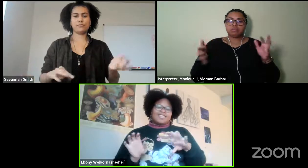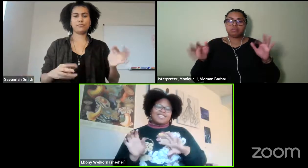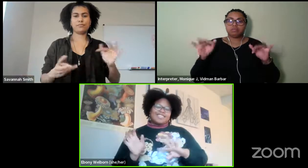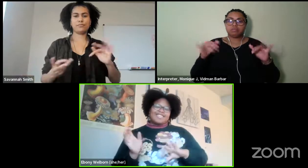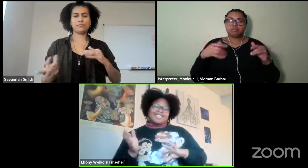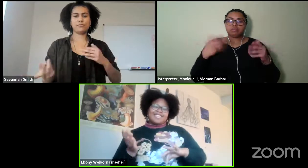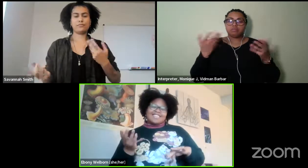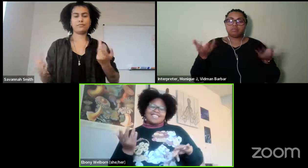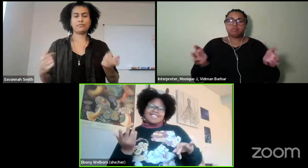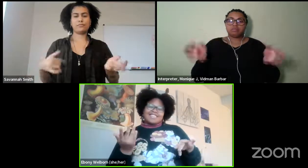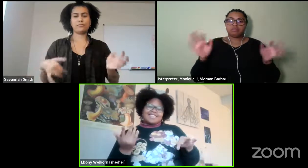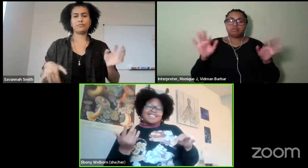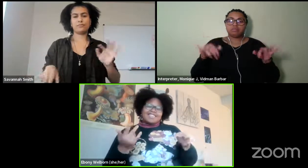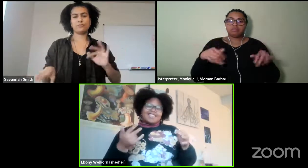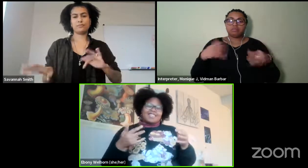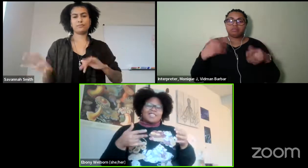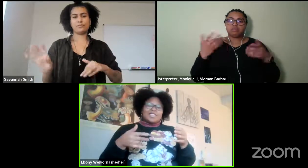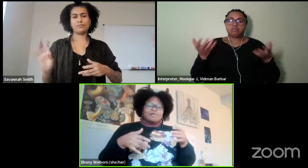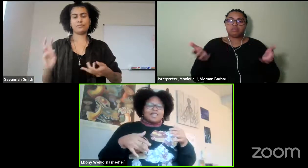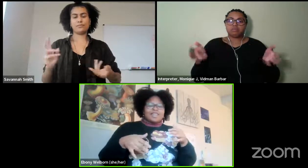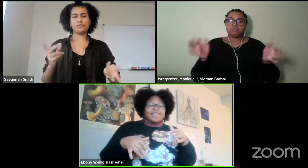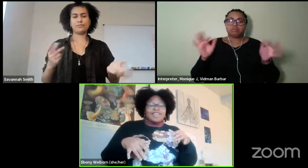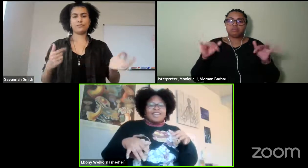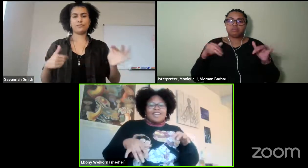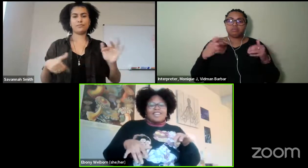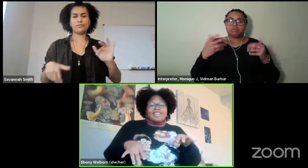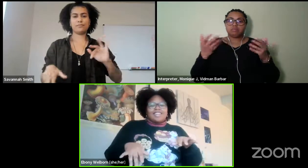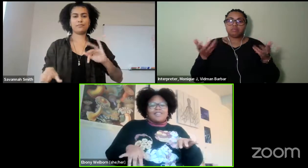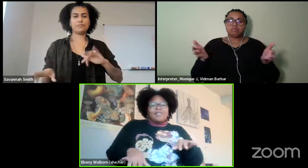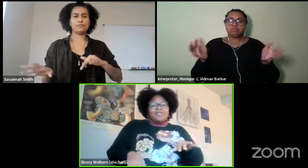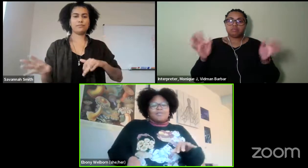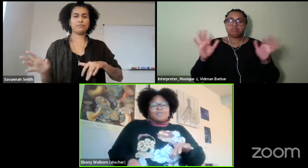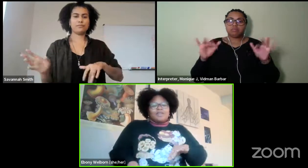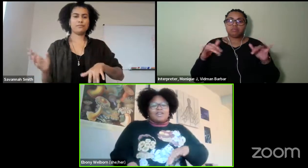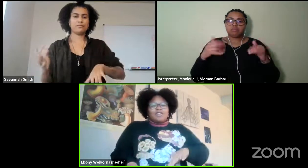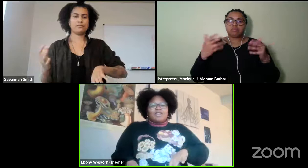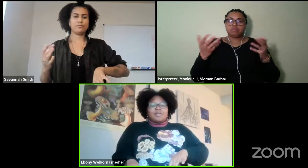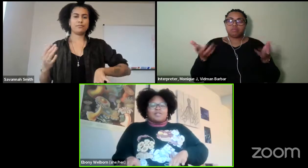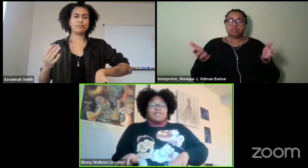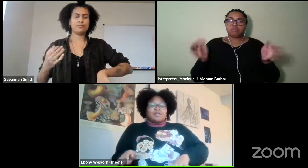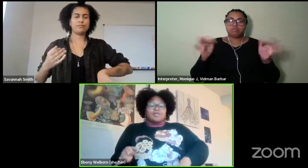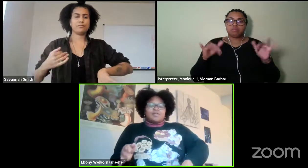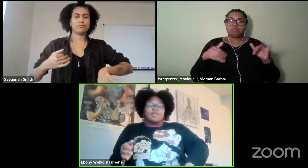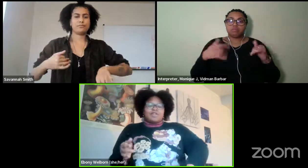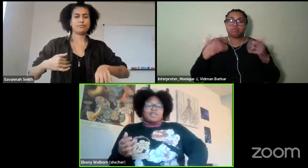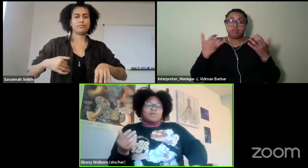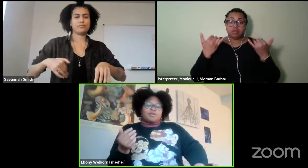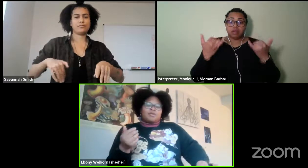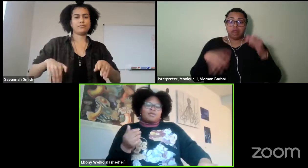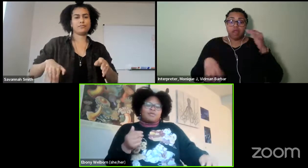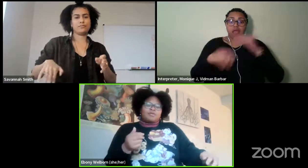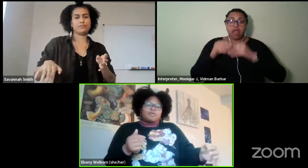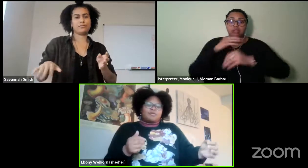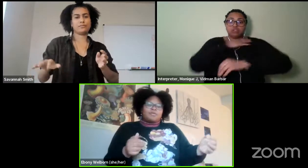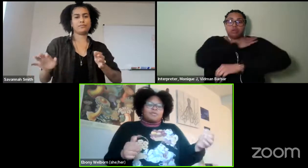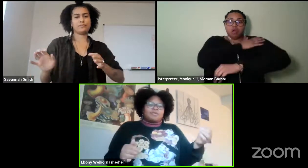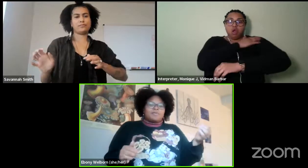And so, see you doing a little bit. Go ahead and add in that arm all the way up to your